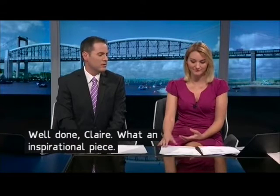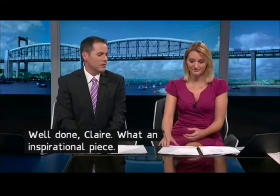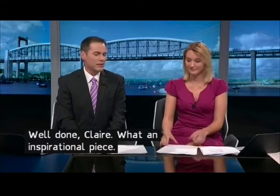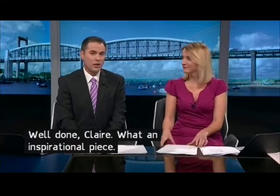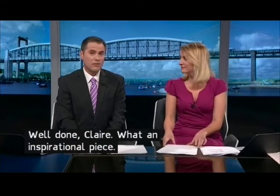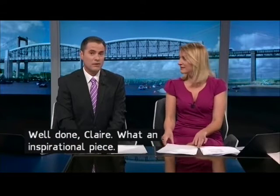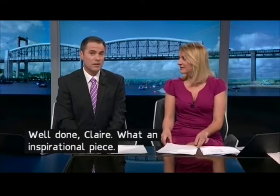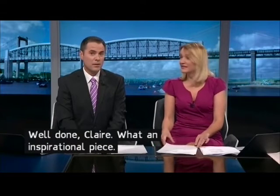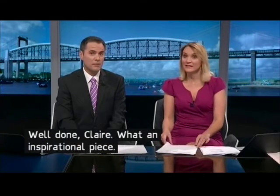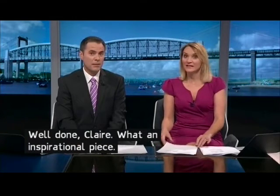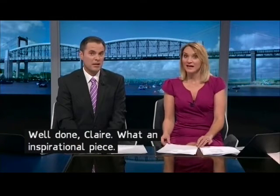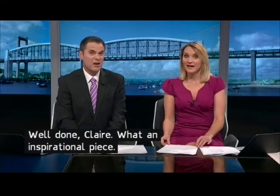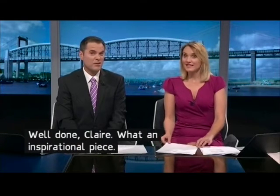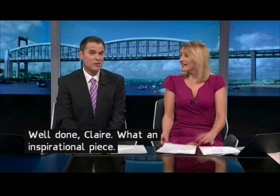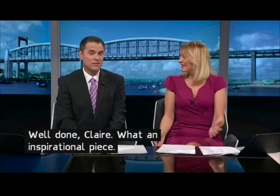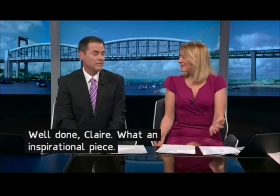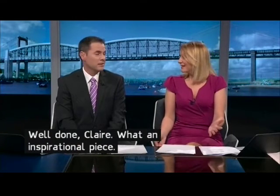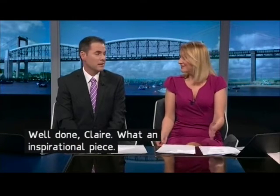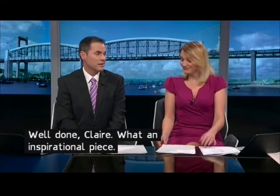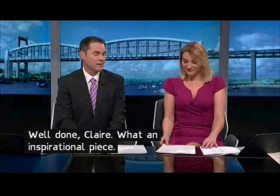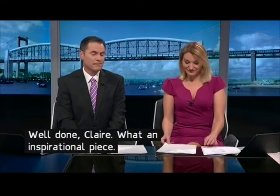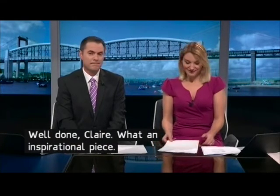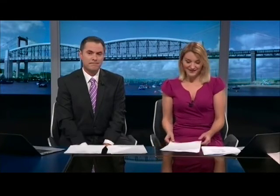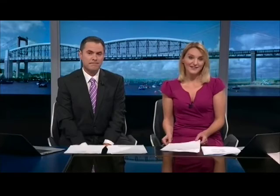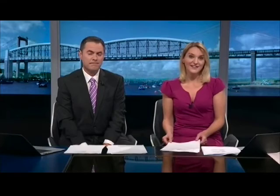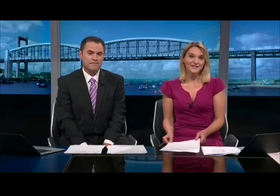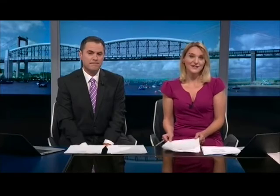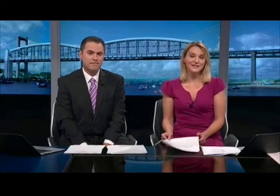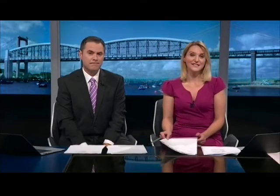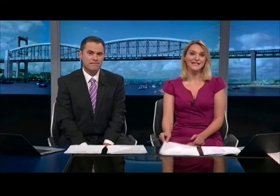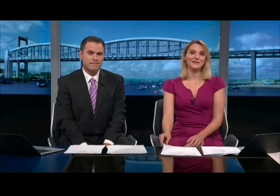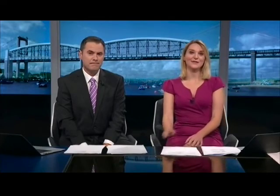just having the confidence to go up to people and ask. Exactly. Fantastic. Now the ITV News continues with the